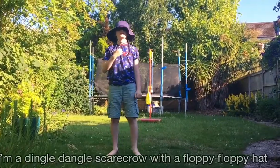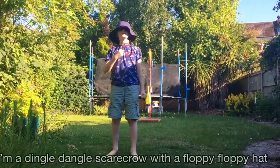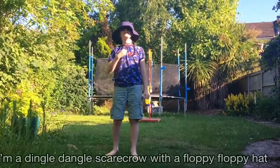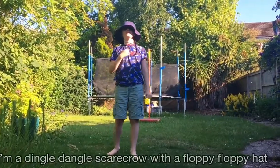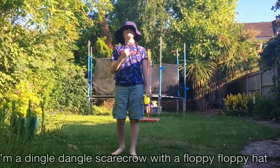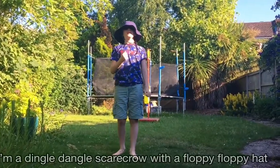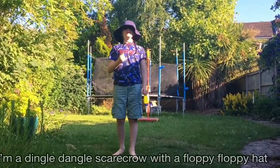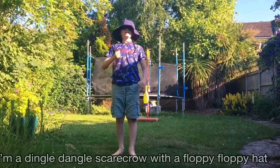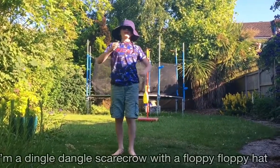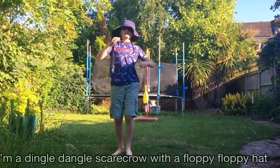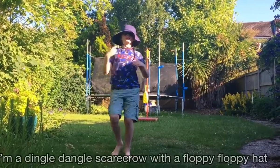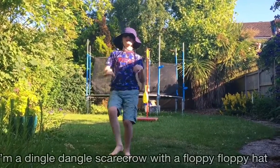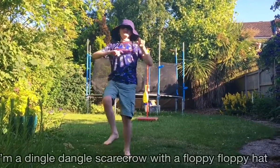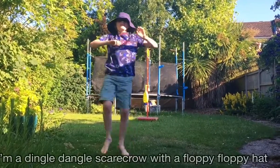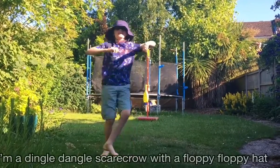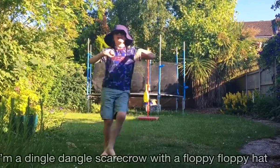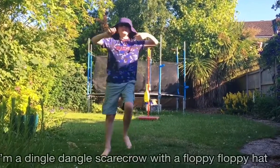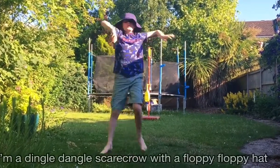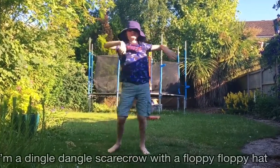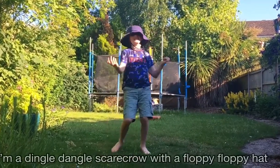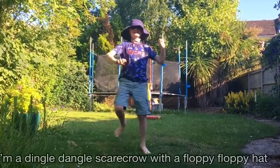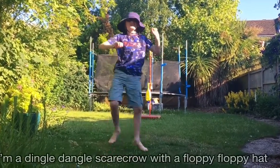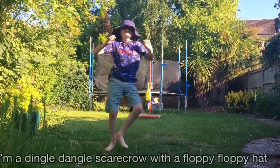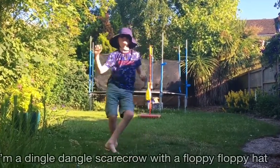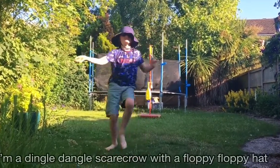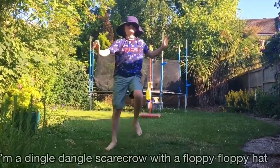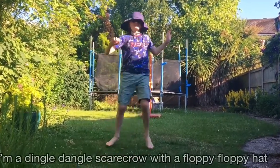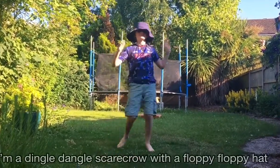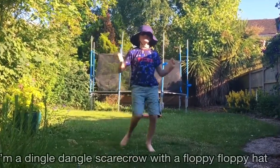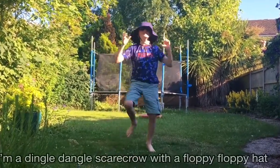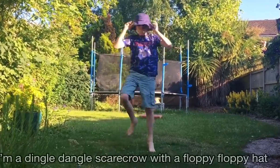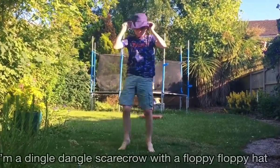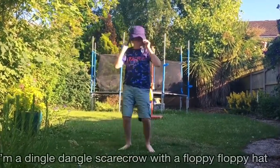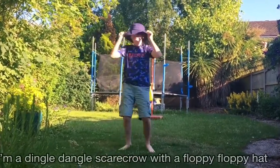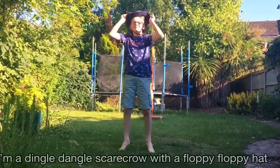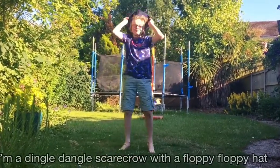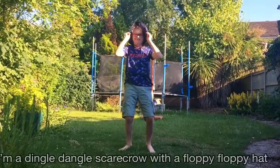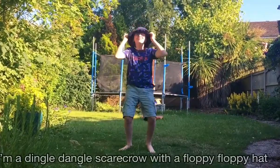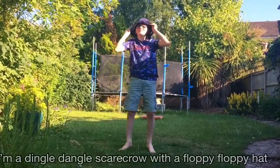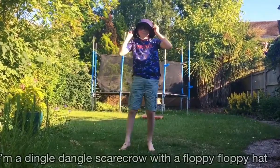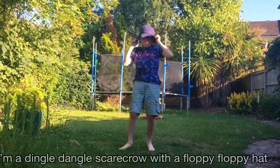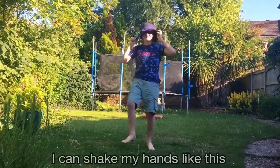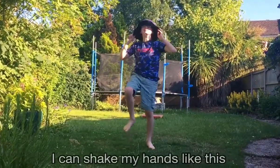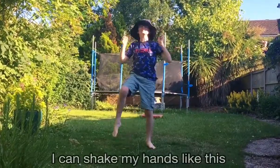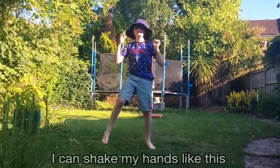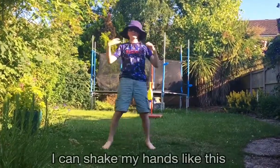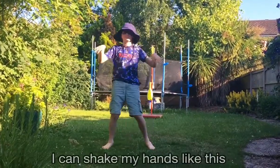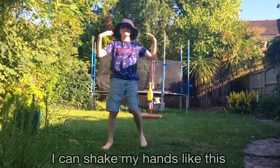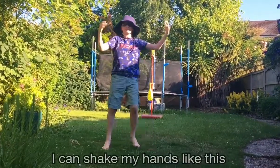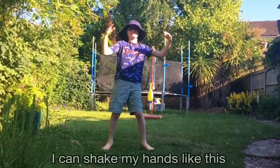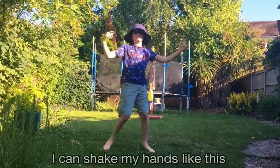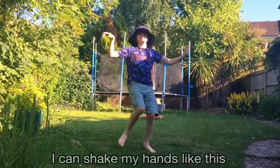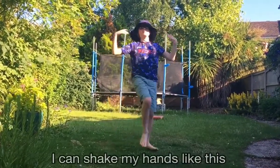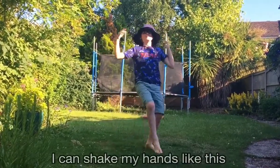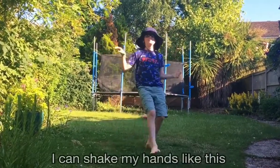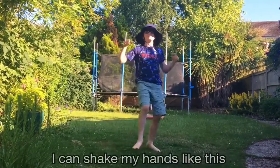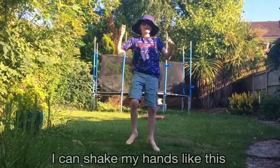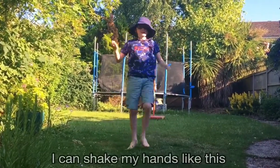I'm a Dingle Dangle scarecrow with a flippy floppy hat, I can shake my hands like